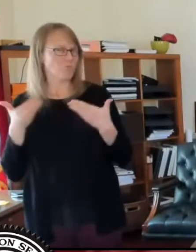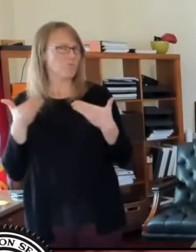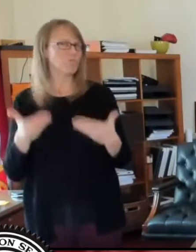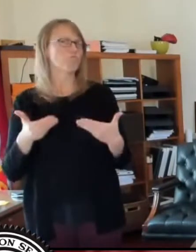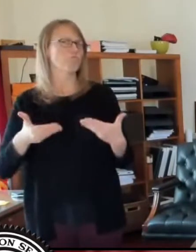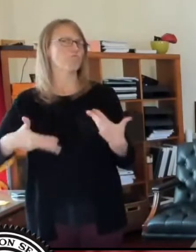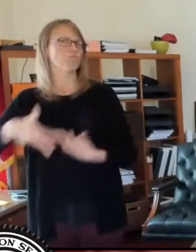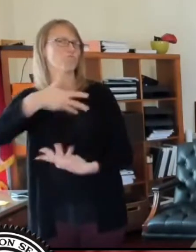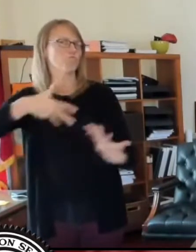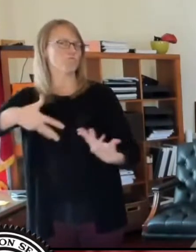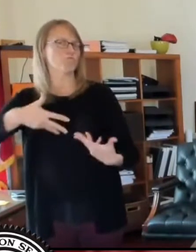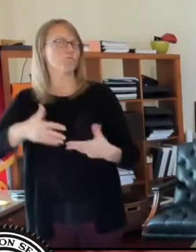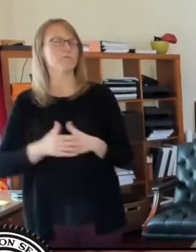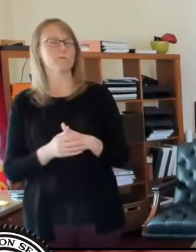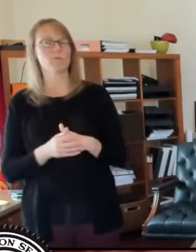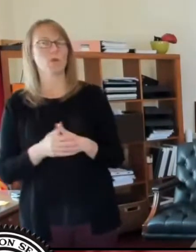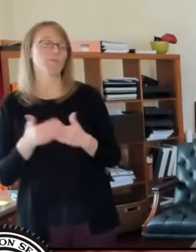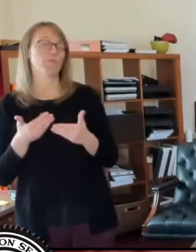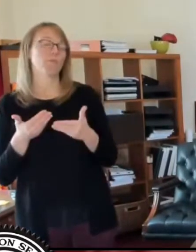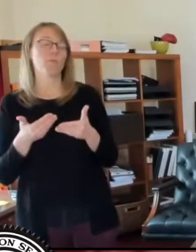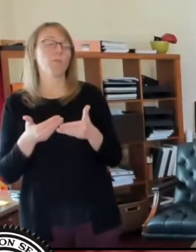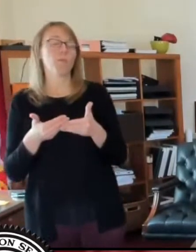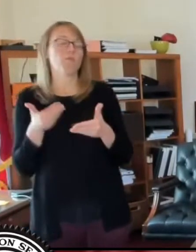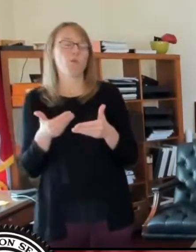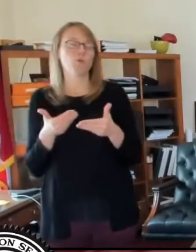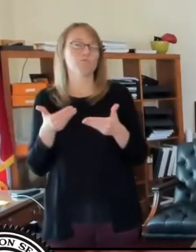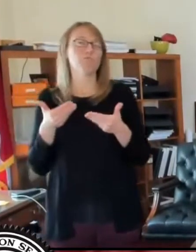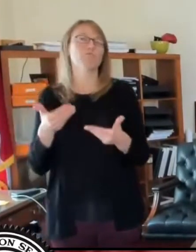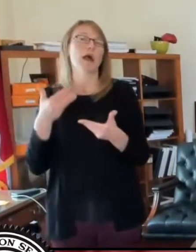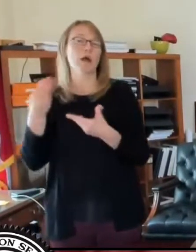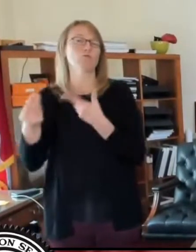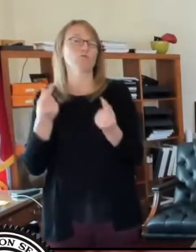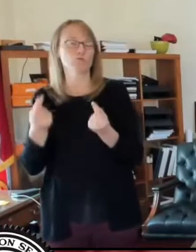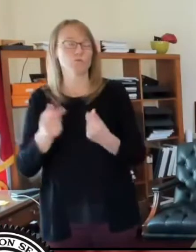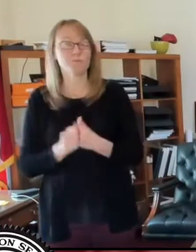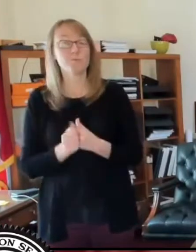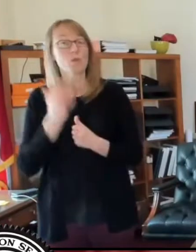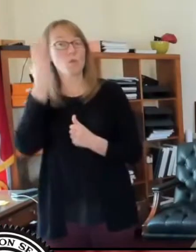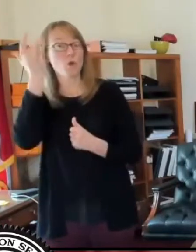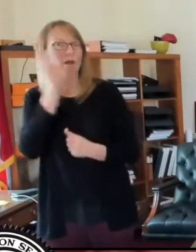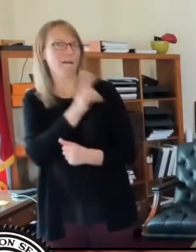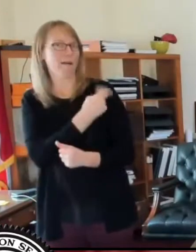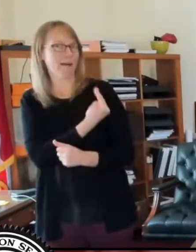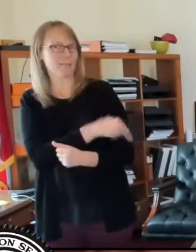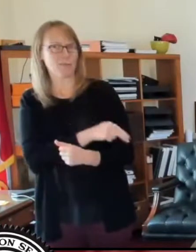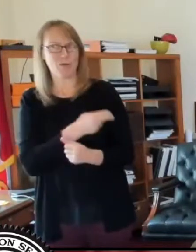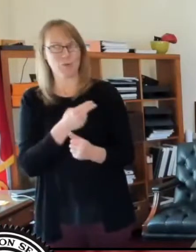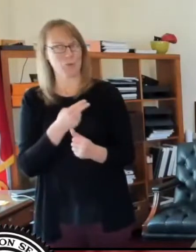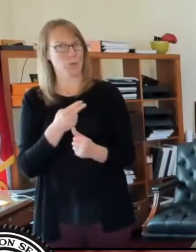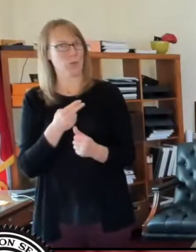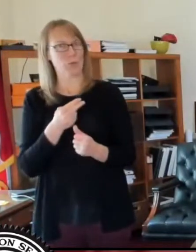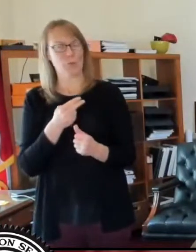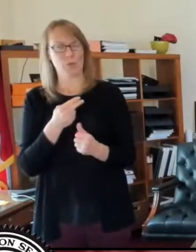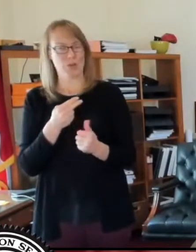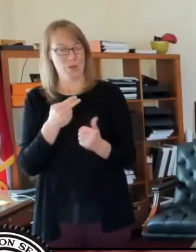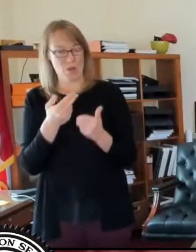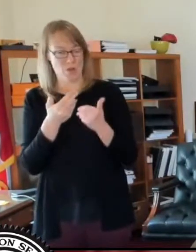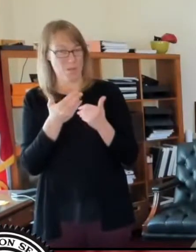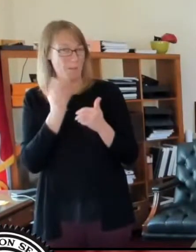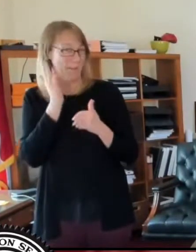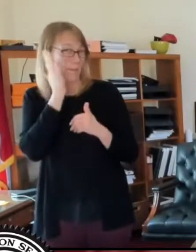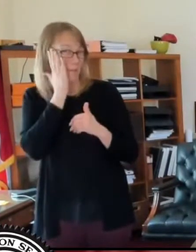they're at capacity, almost at capacity for their staff beds, and it's